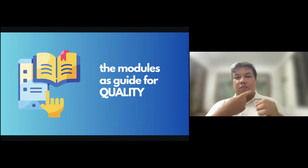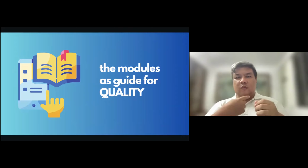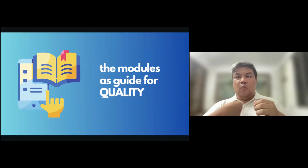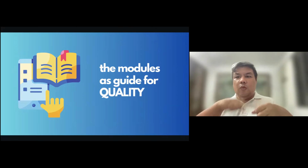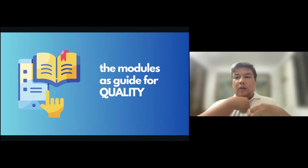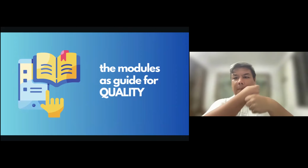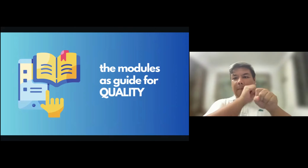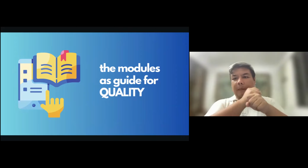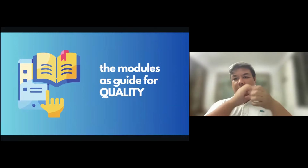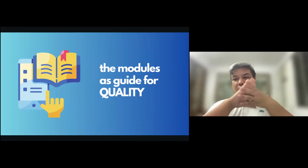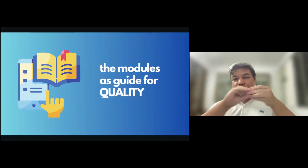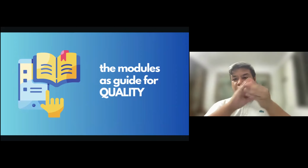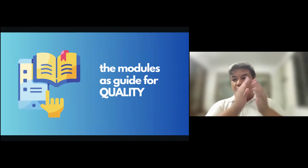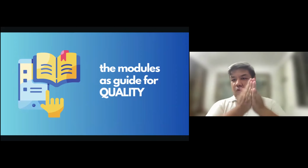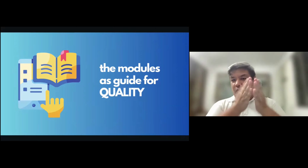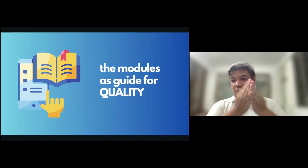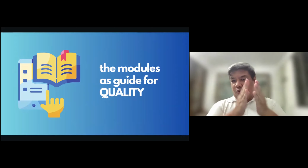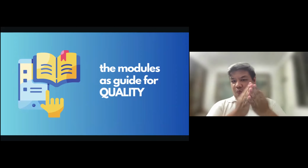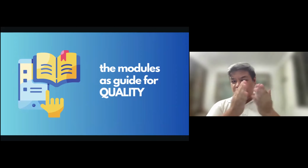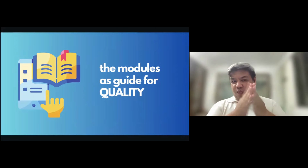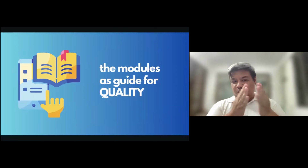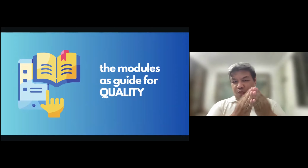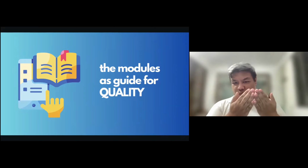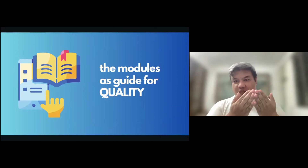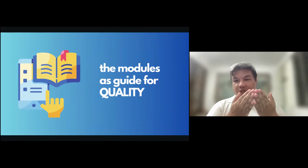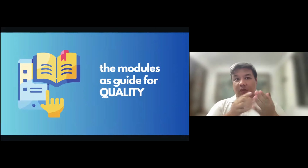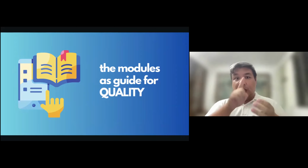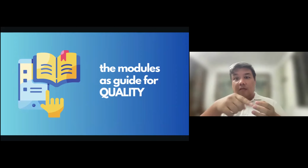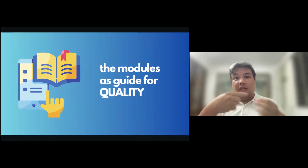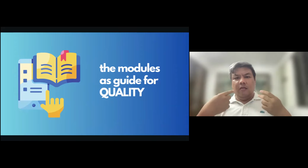We talked about how to make